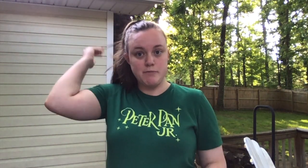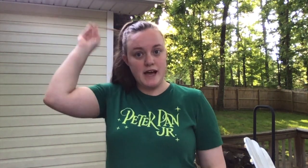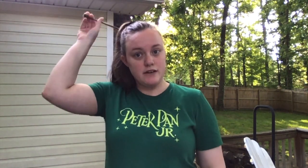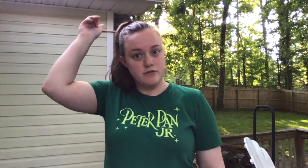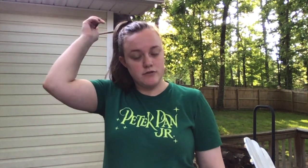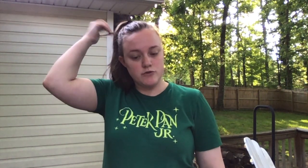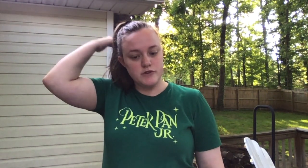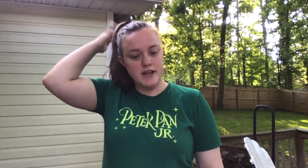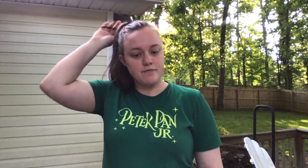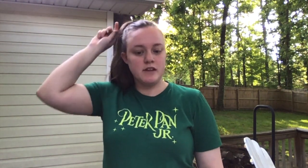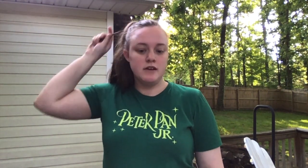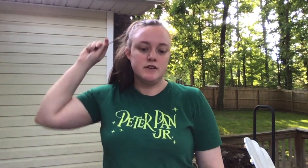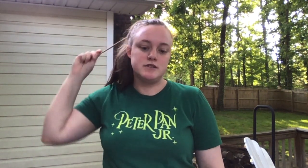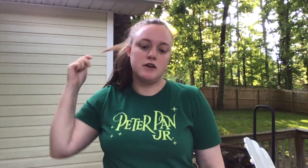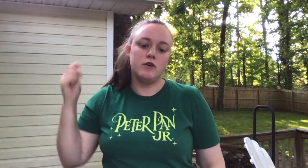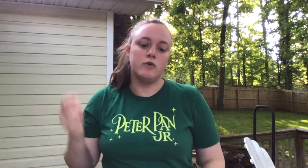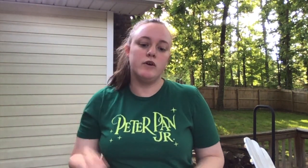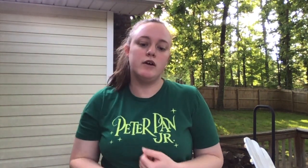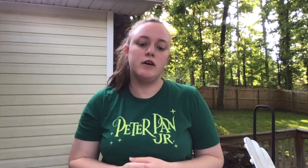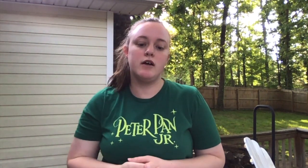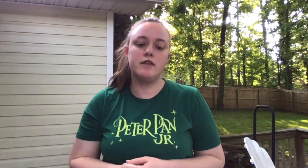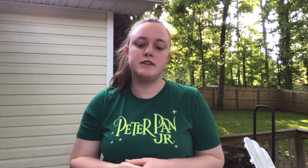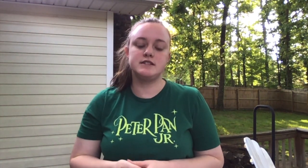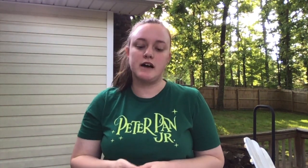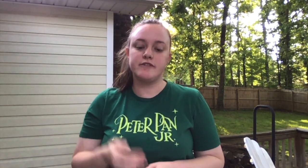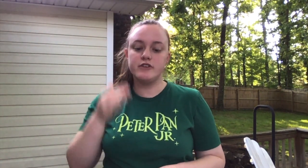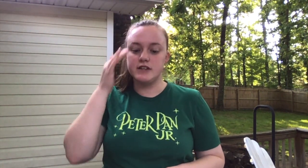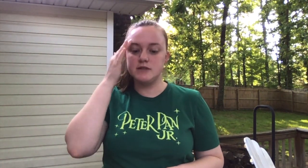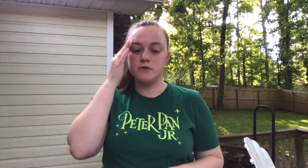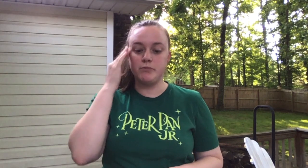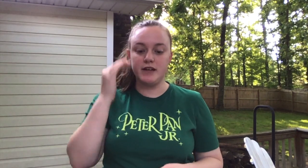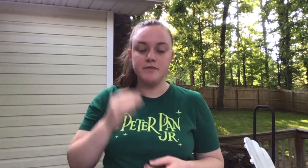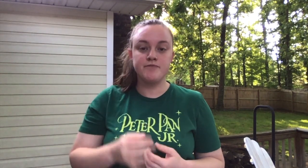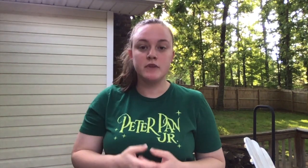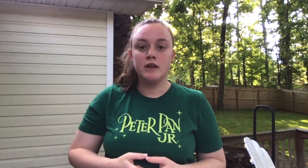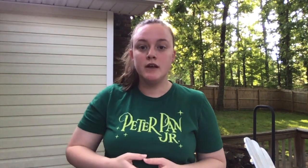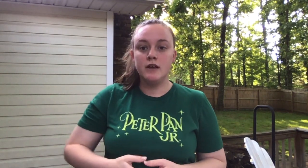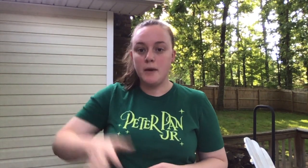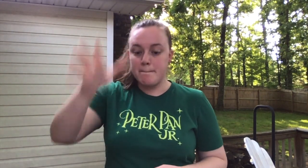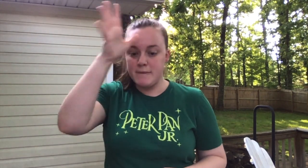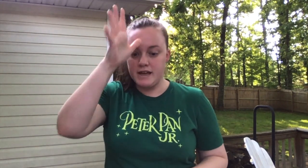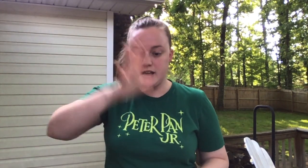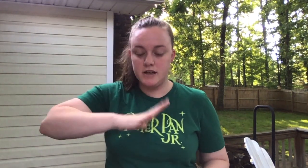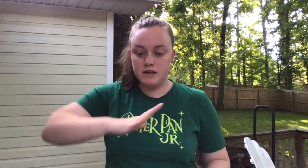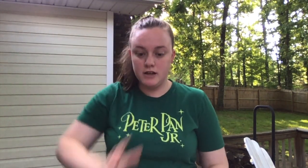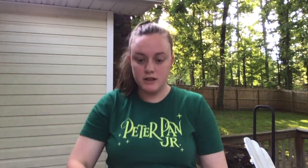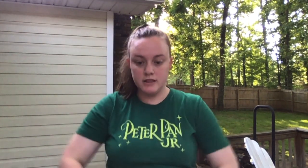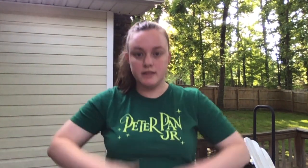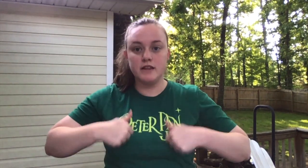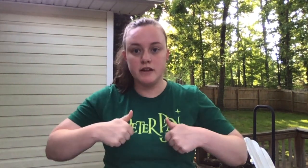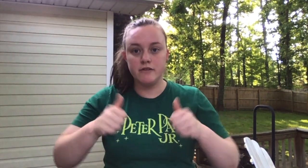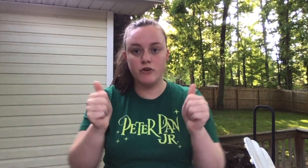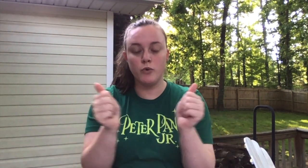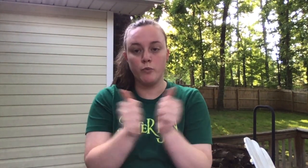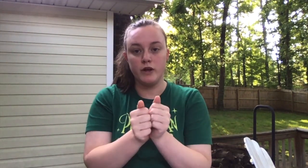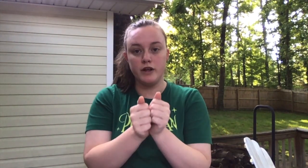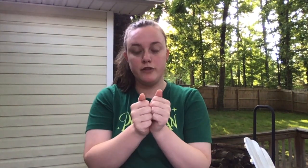bad. Don't do that. So the sign for this would be man live with